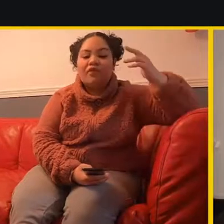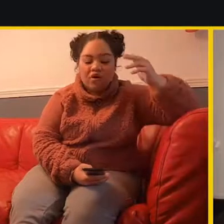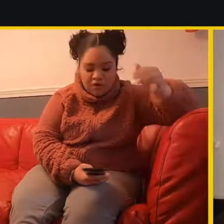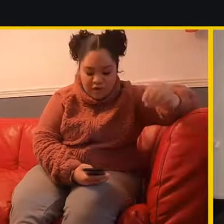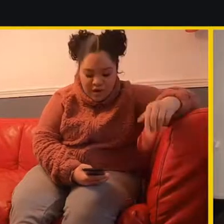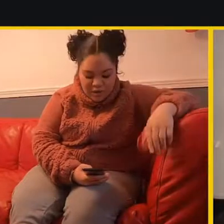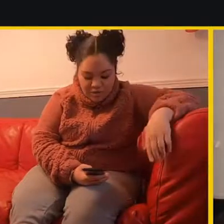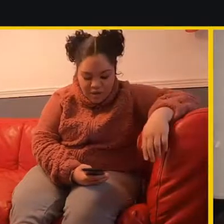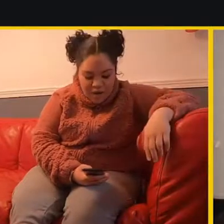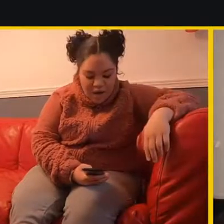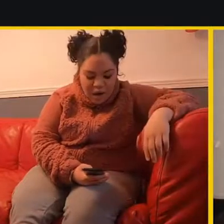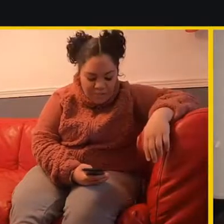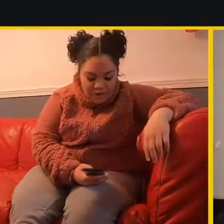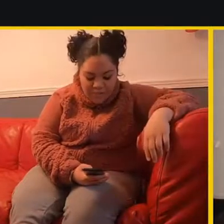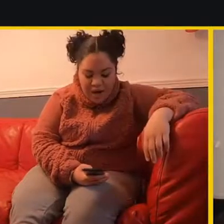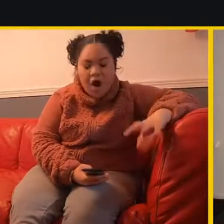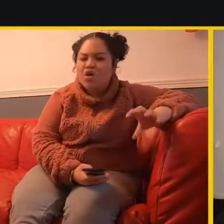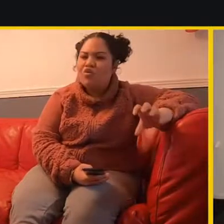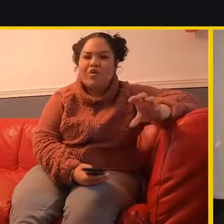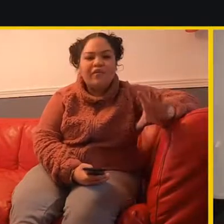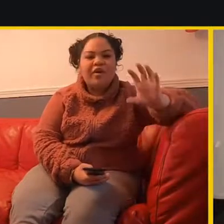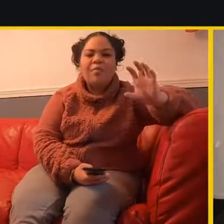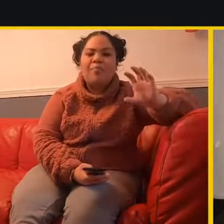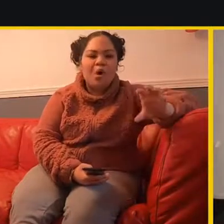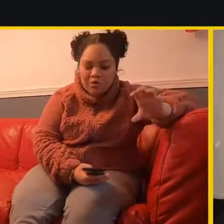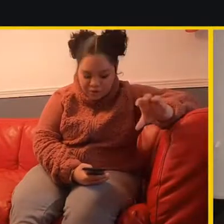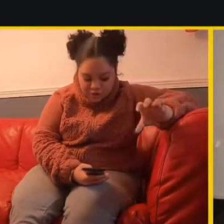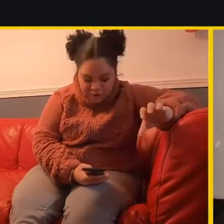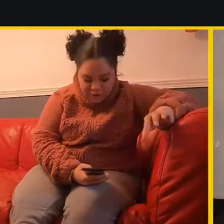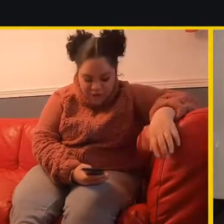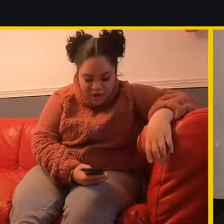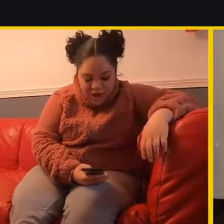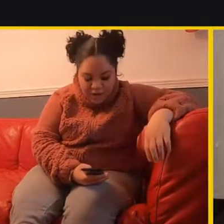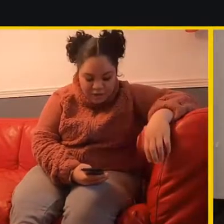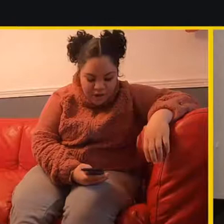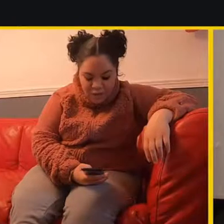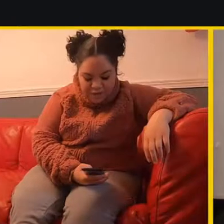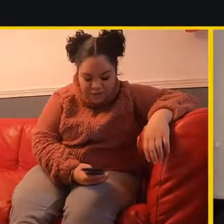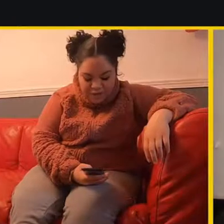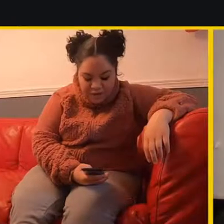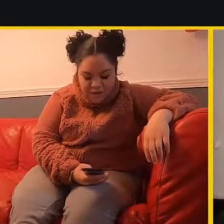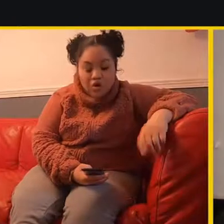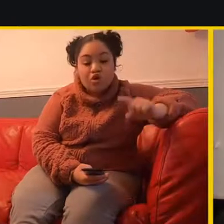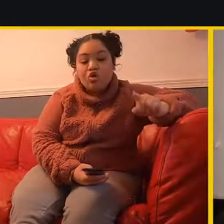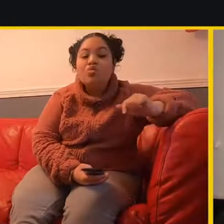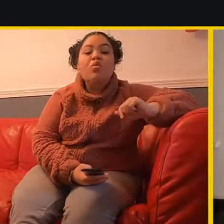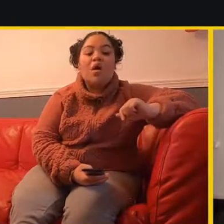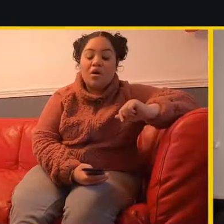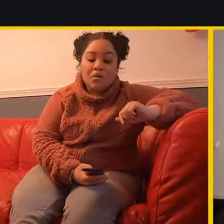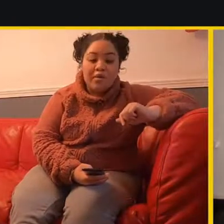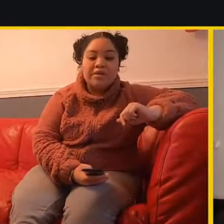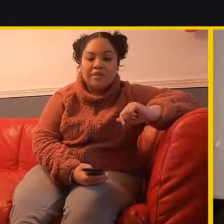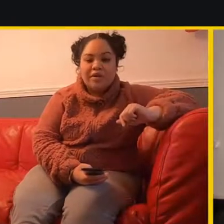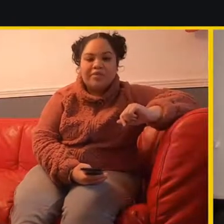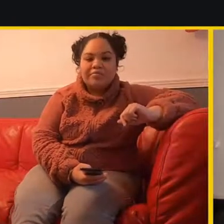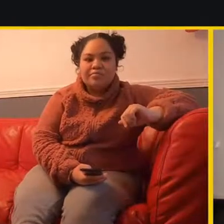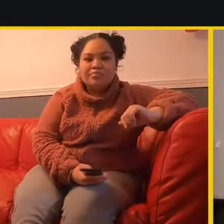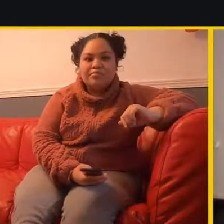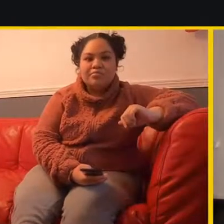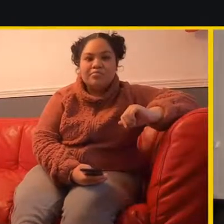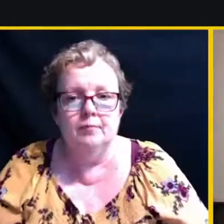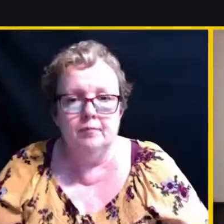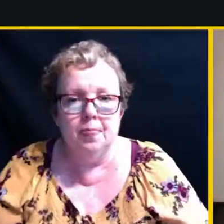you deserve a crown. Accompanied by honorific poetry. I don't care what they say, you are a queen to